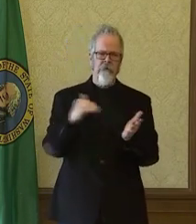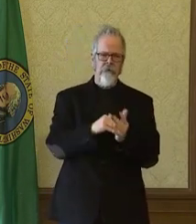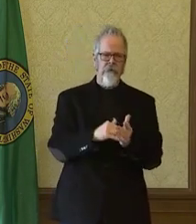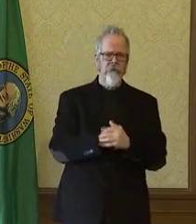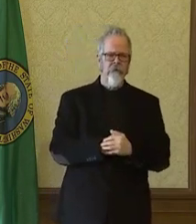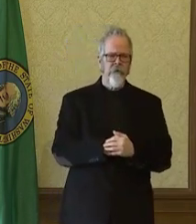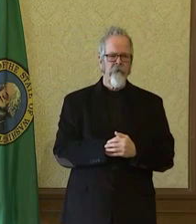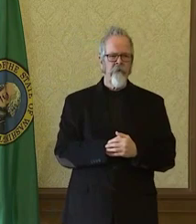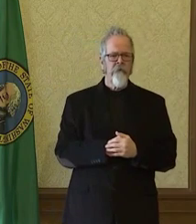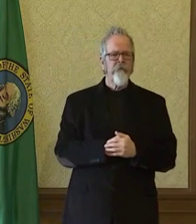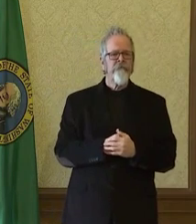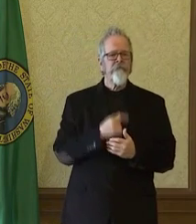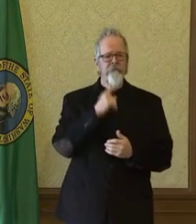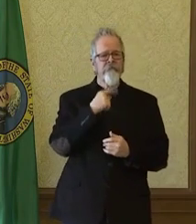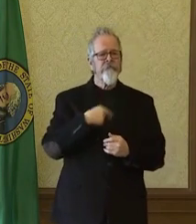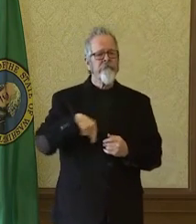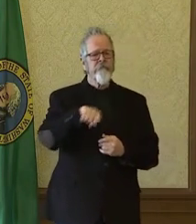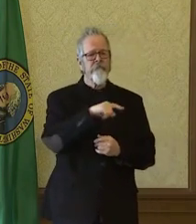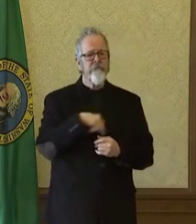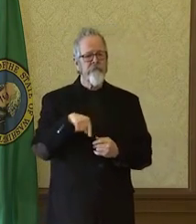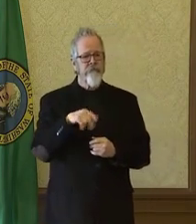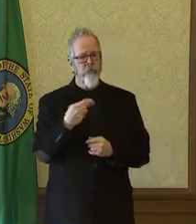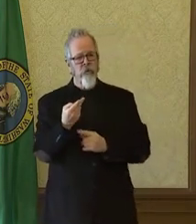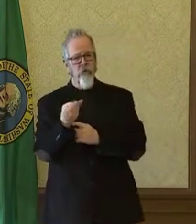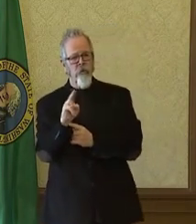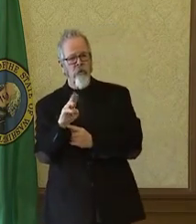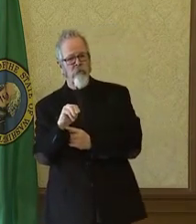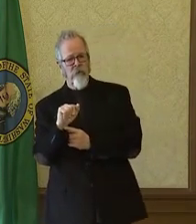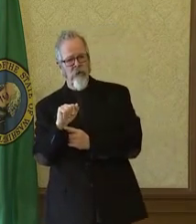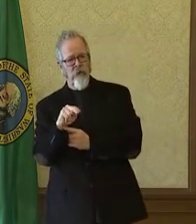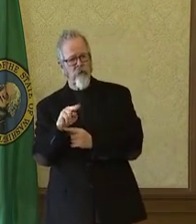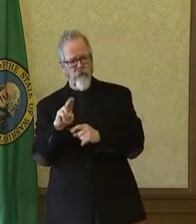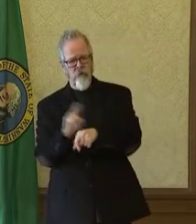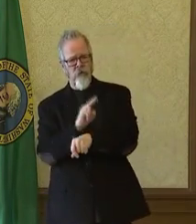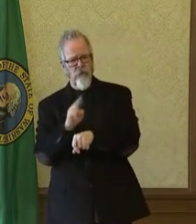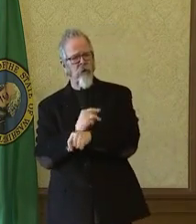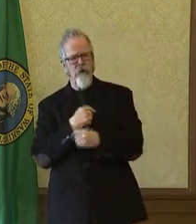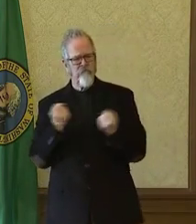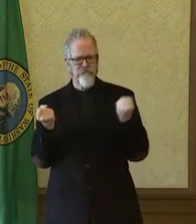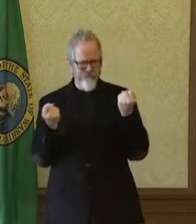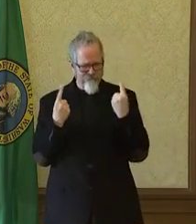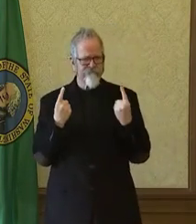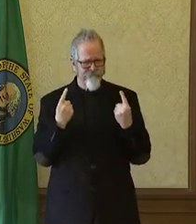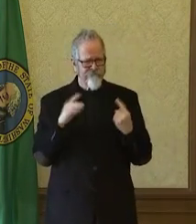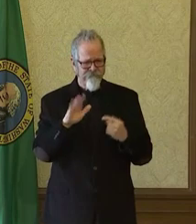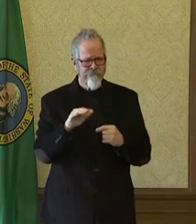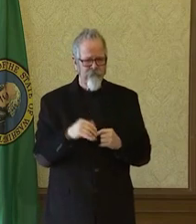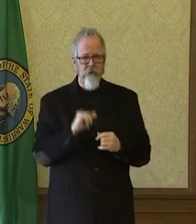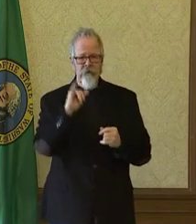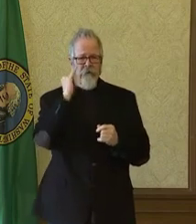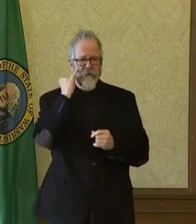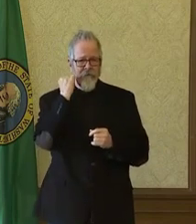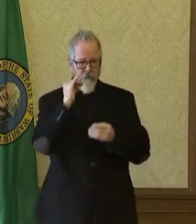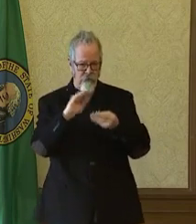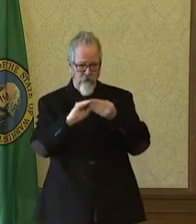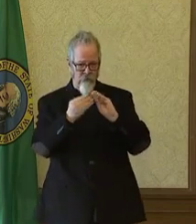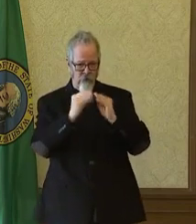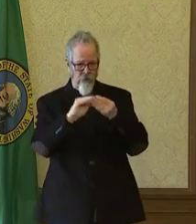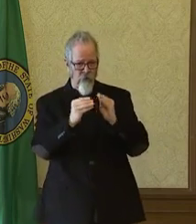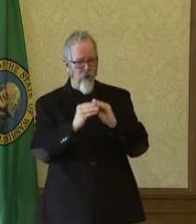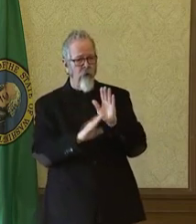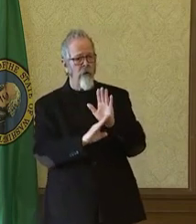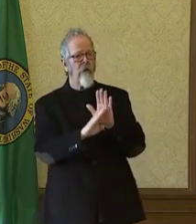to go down, and we hope it does, that is not a certainty, but if it does, there's going to be a human inclinations to let